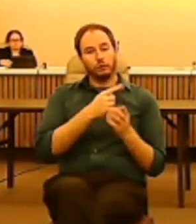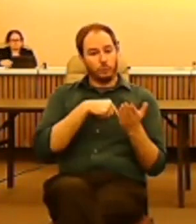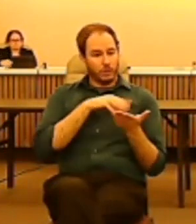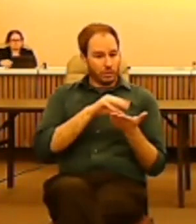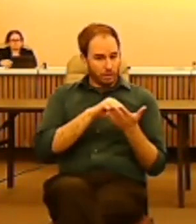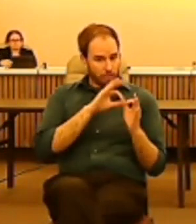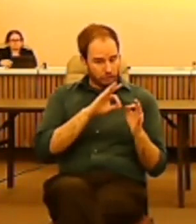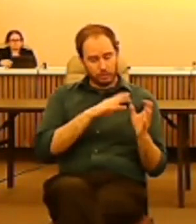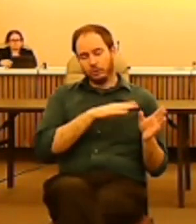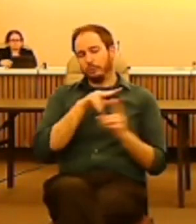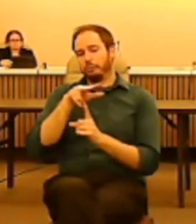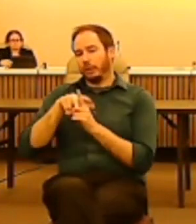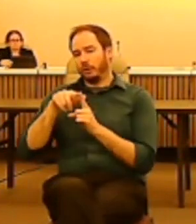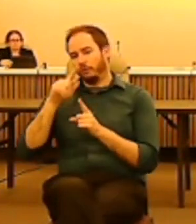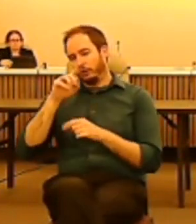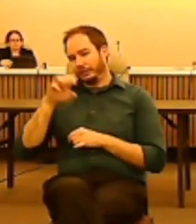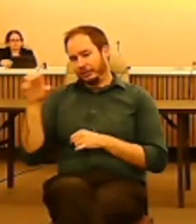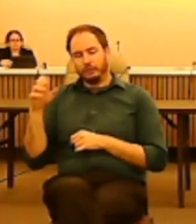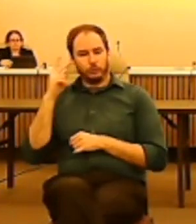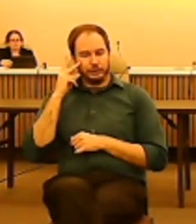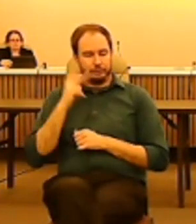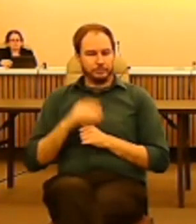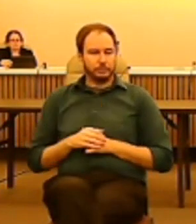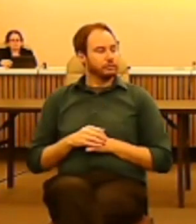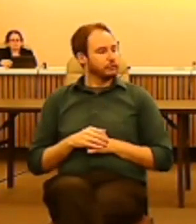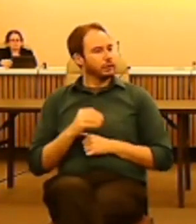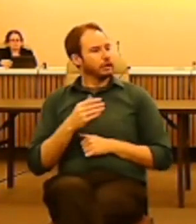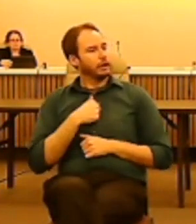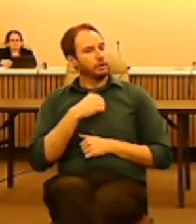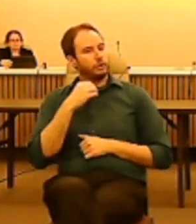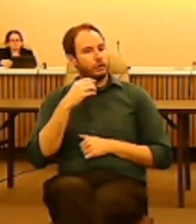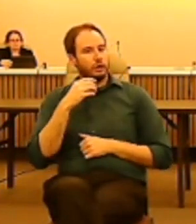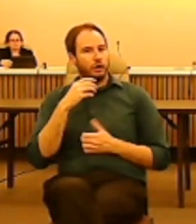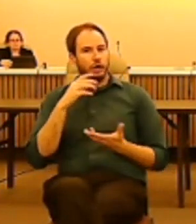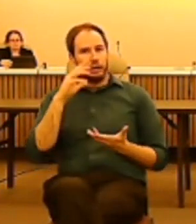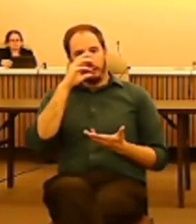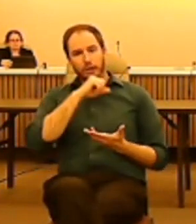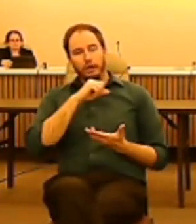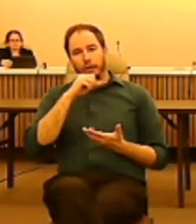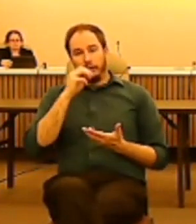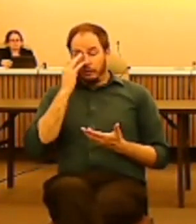that and then take a look at doing it for the East Hamlet. And I suppose the